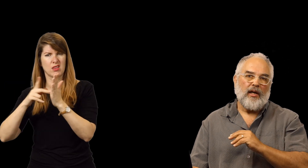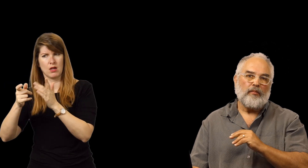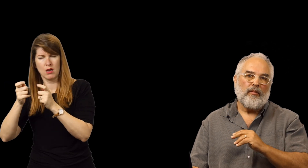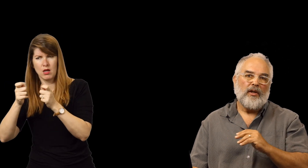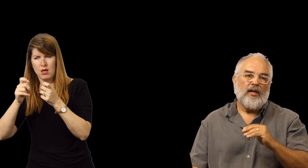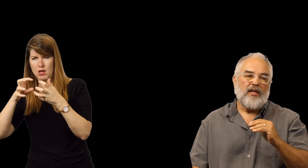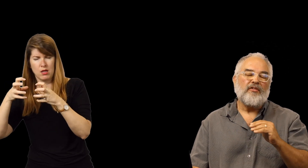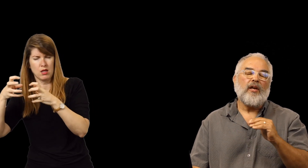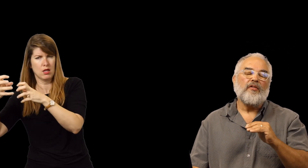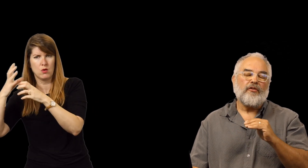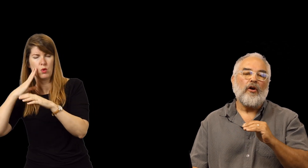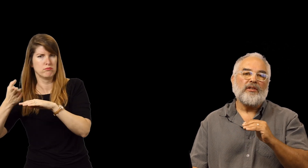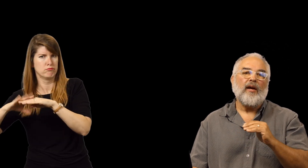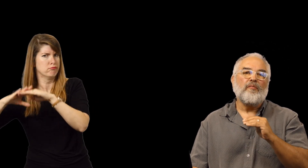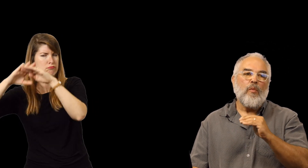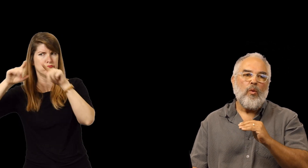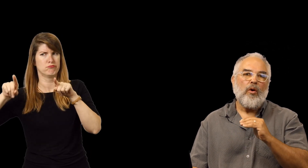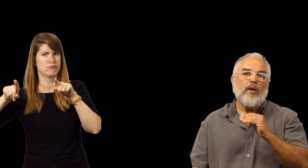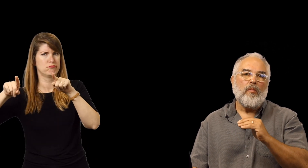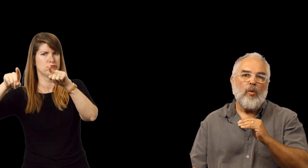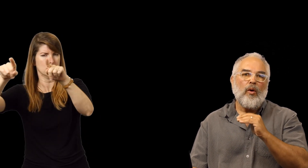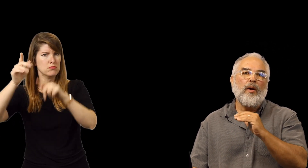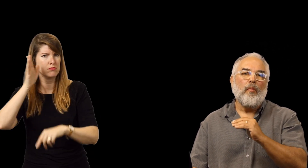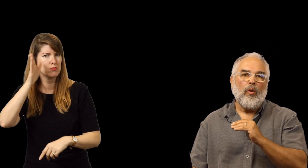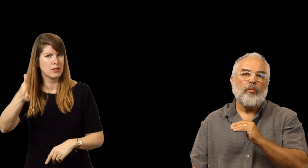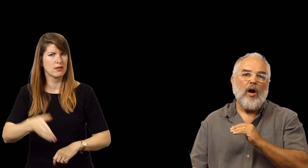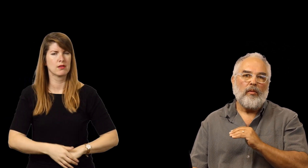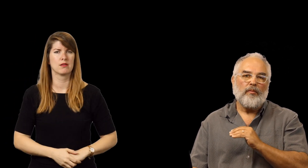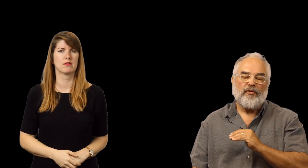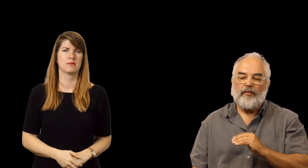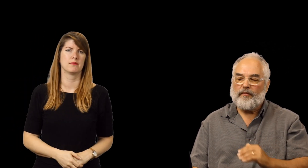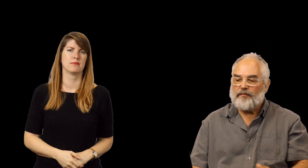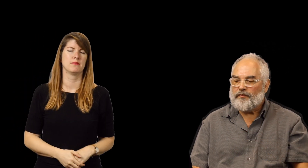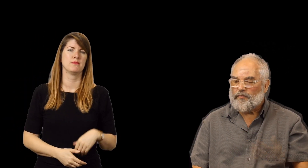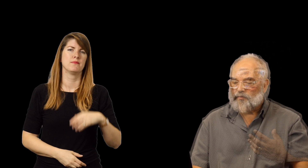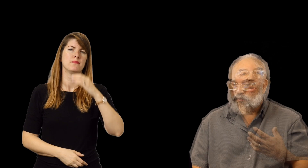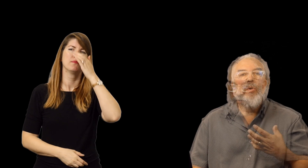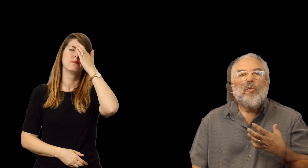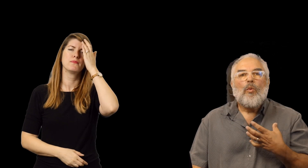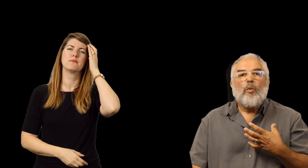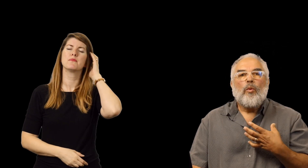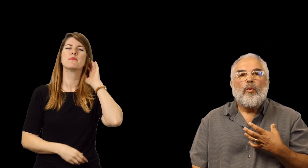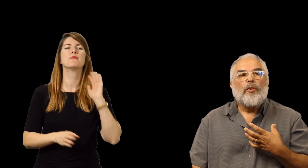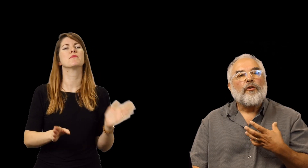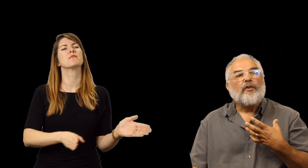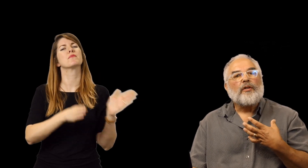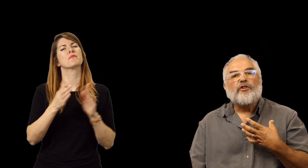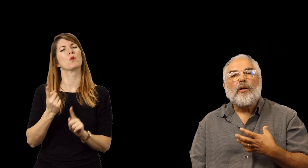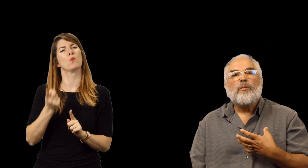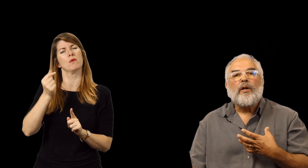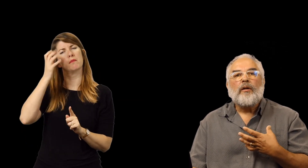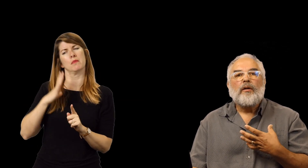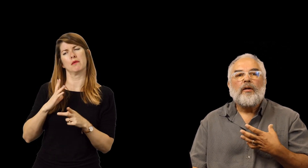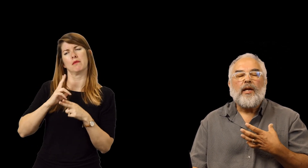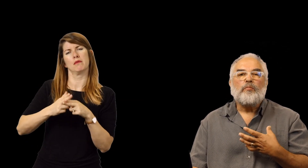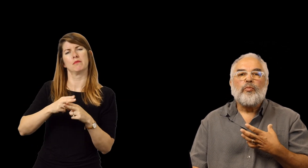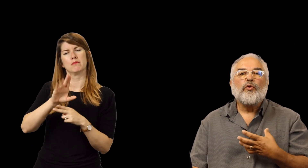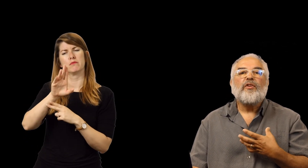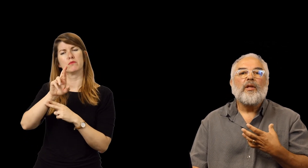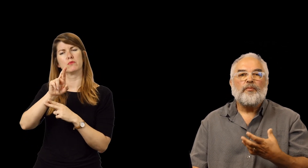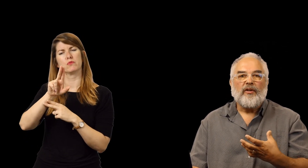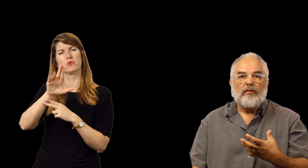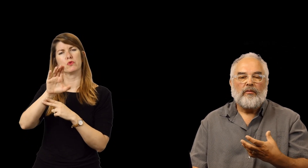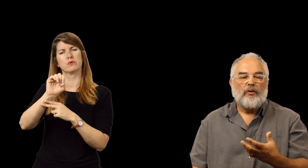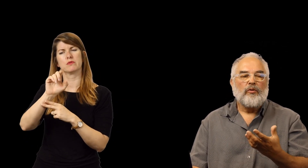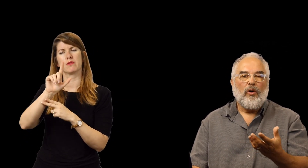over time. These kids start to have more and more and more problems. There's a gentleman named